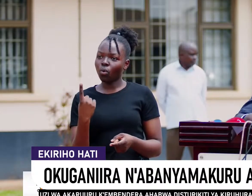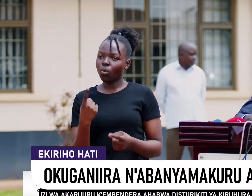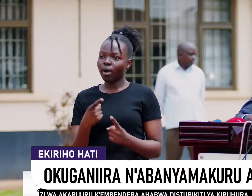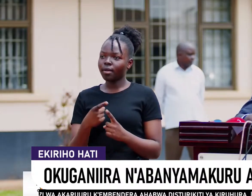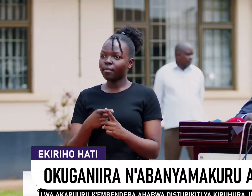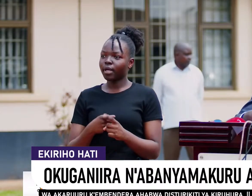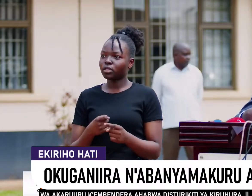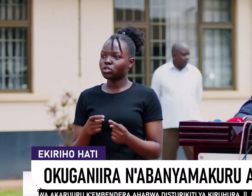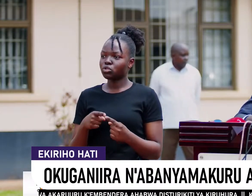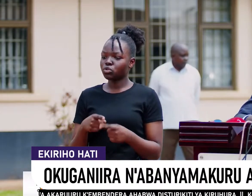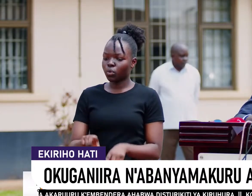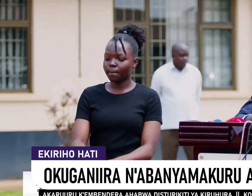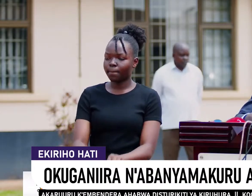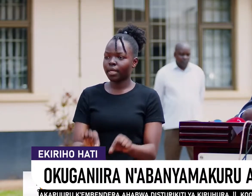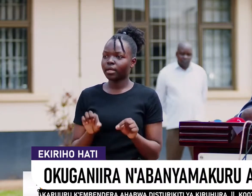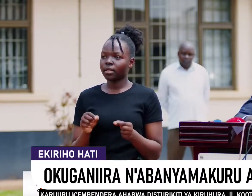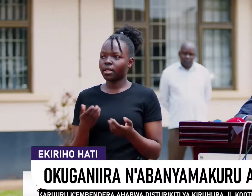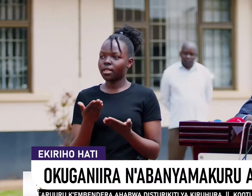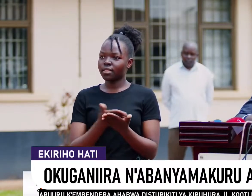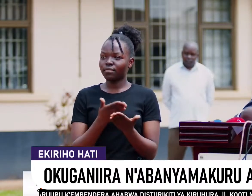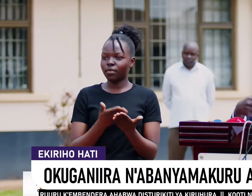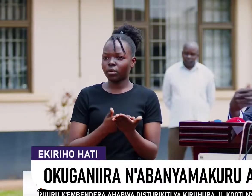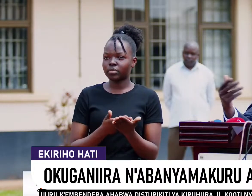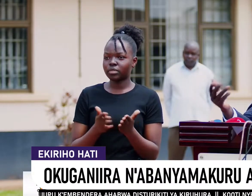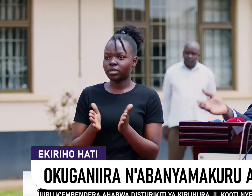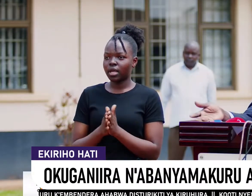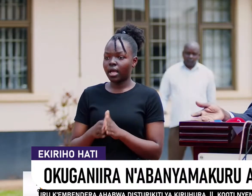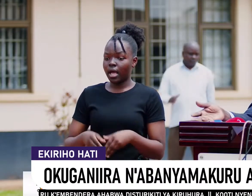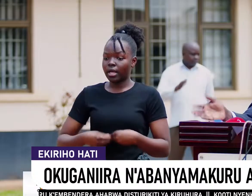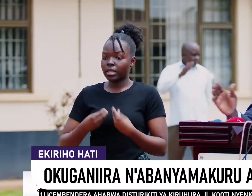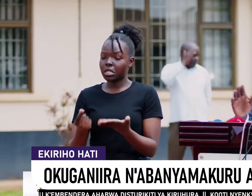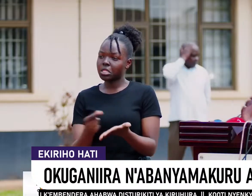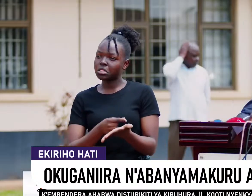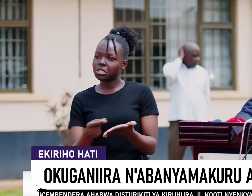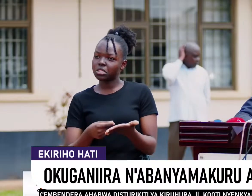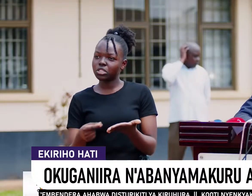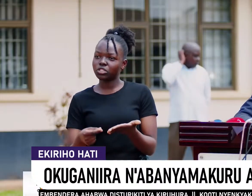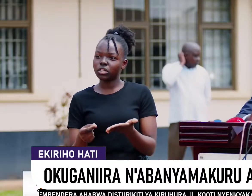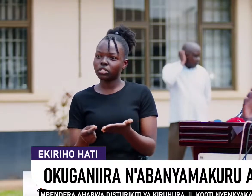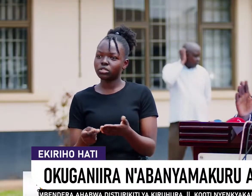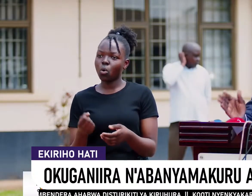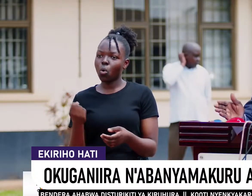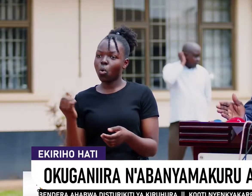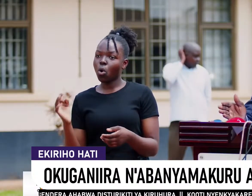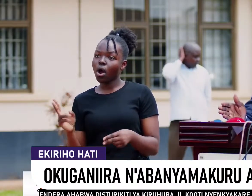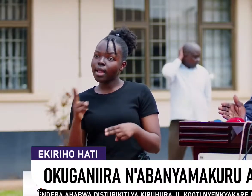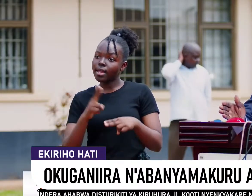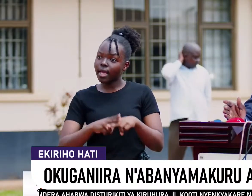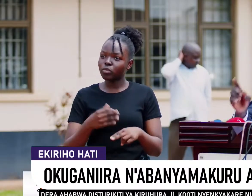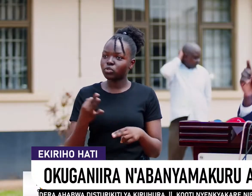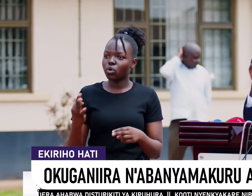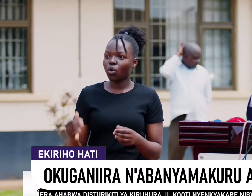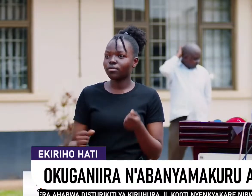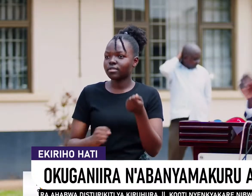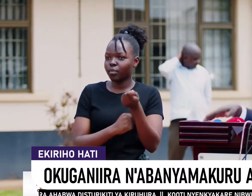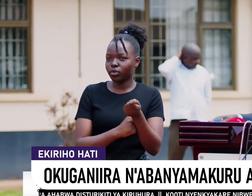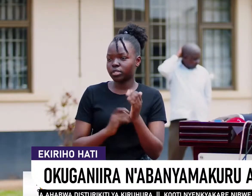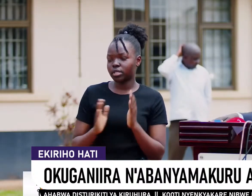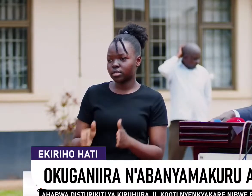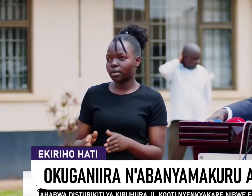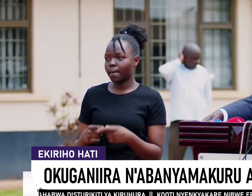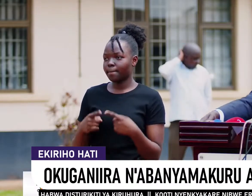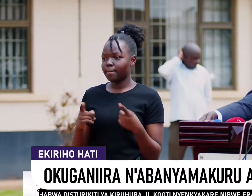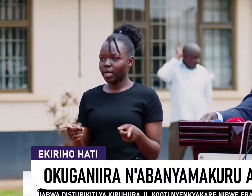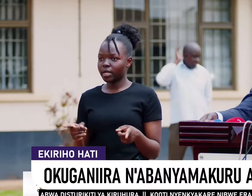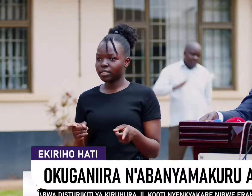to pick the forms and get the signatures or names of the supporters. But I would advise